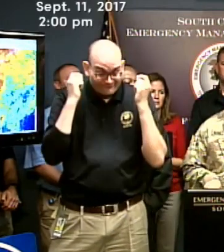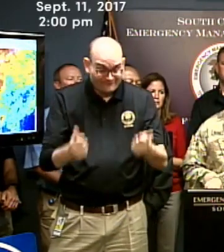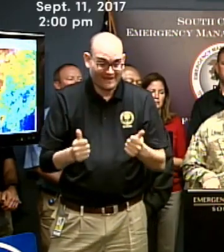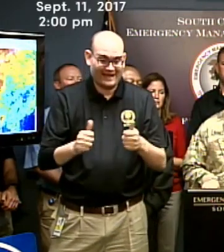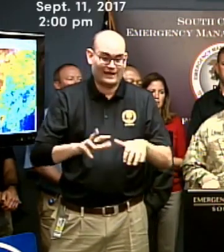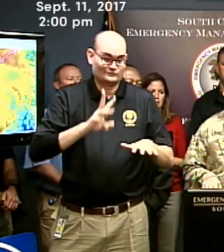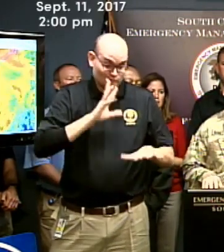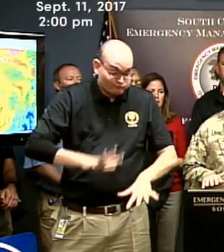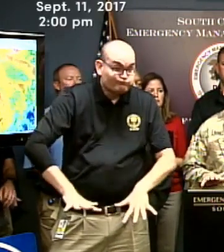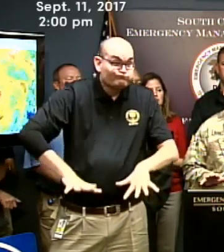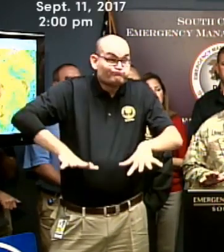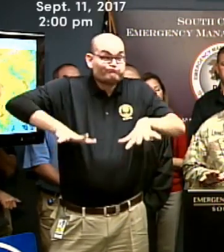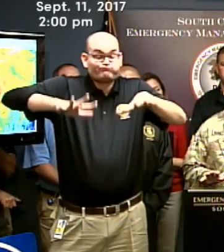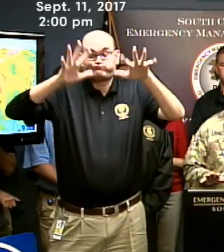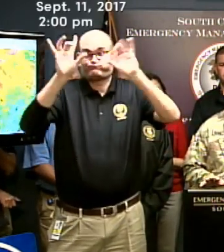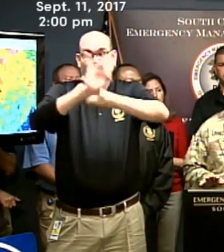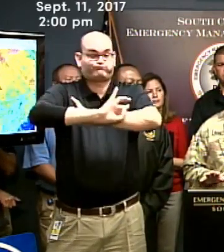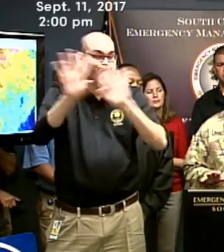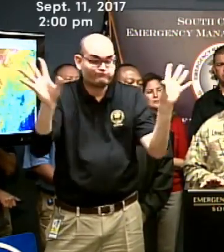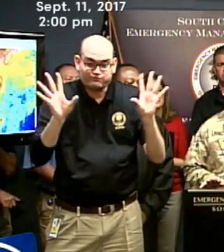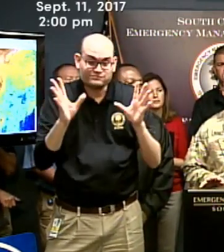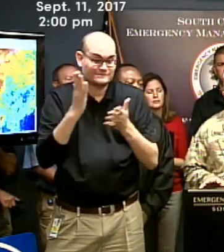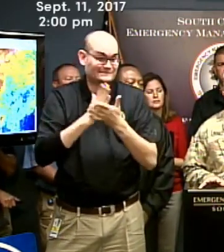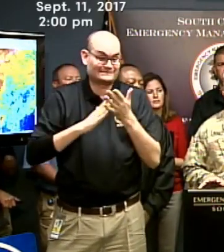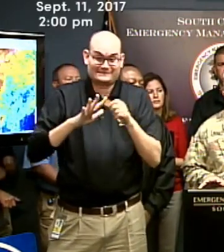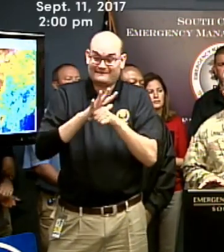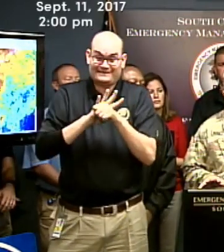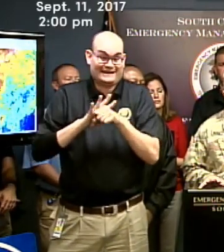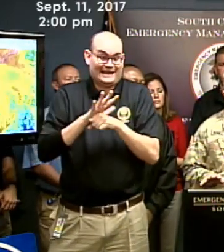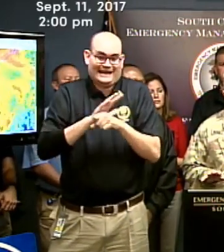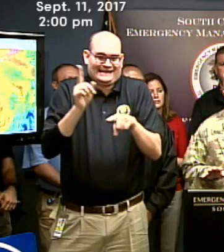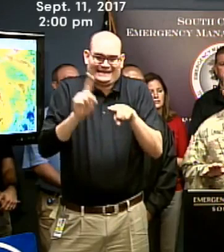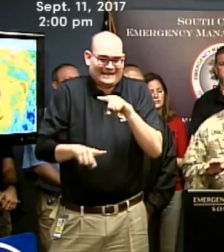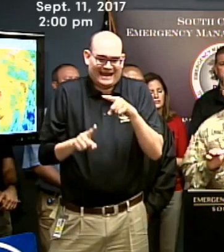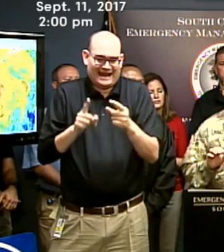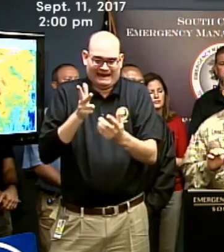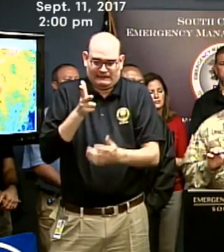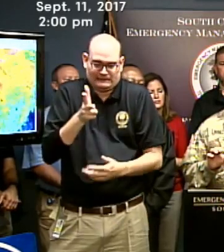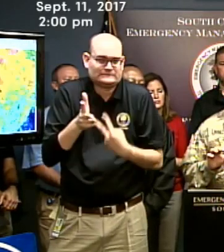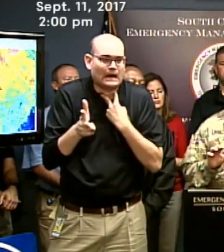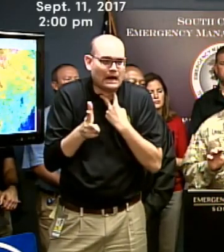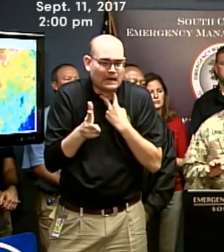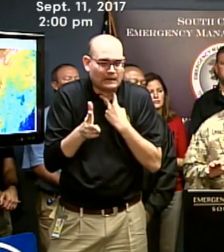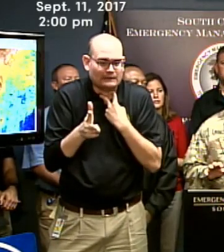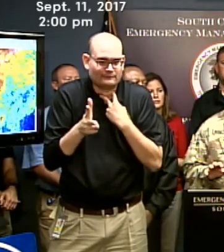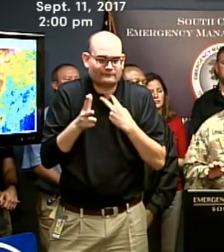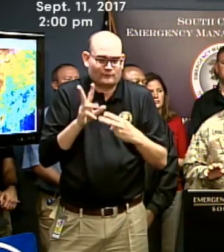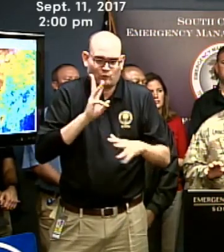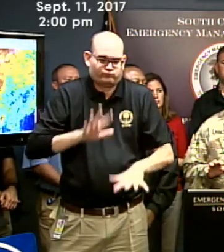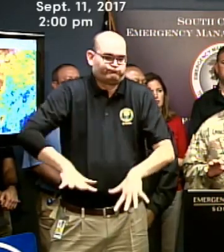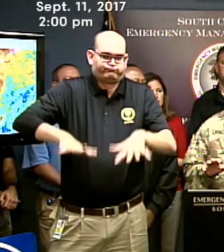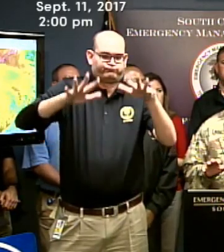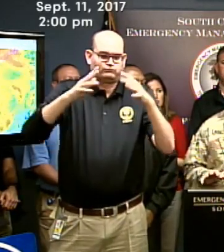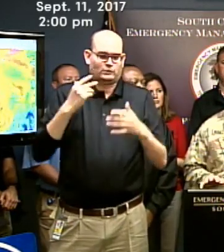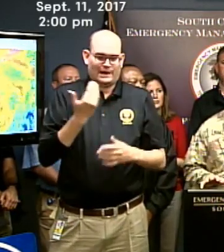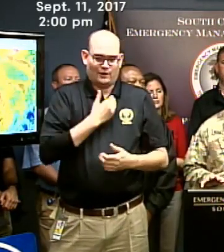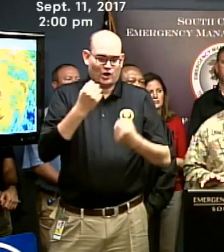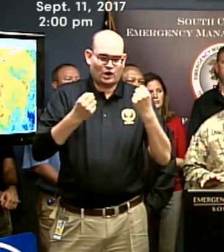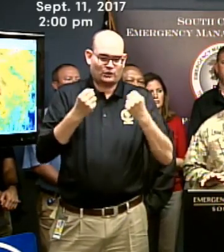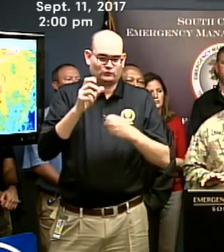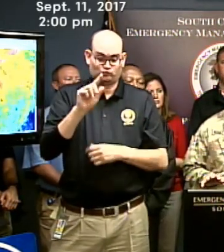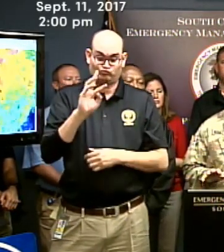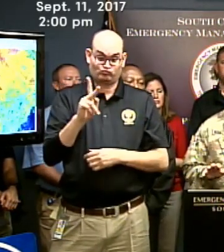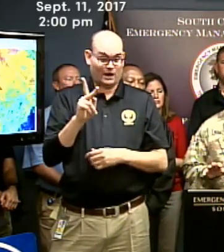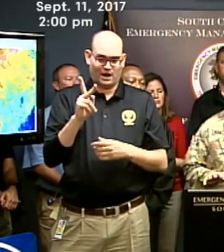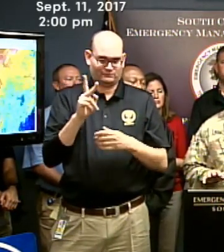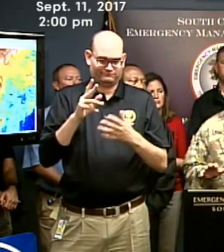even some of the areas we cannot get high water vehicles in. So what we ask you to do is don't put yourself at